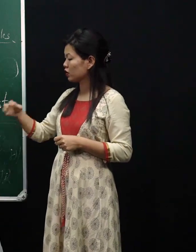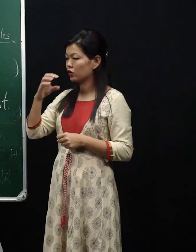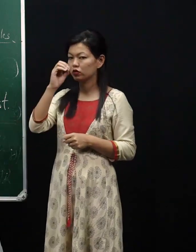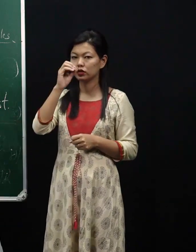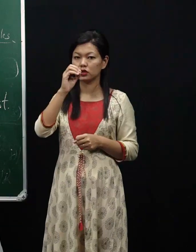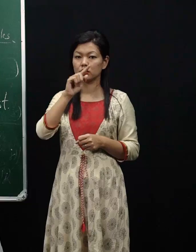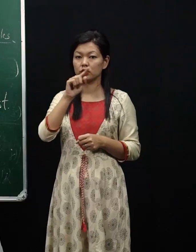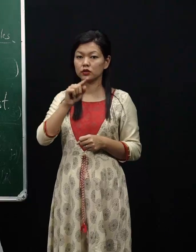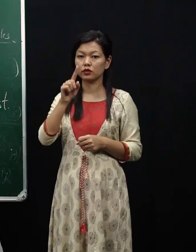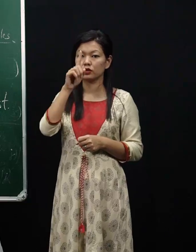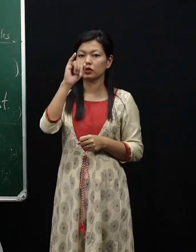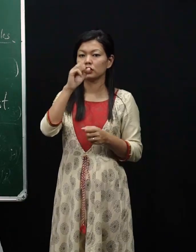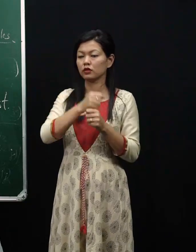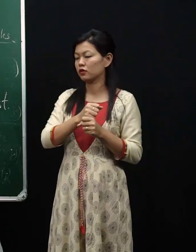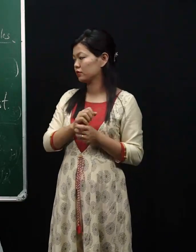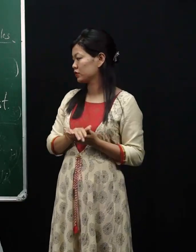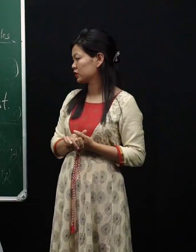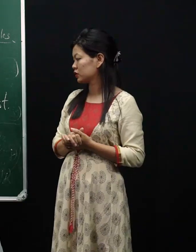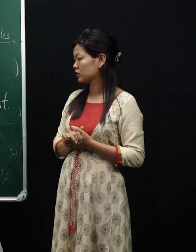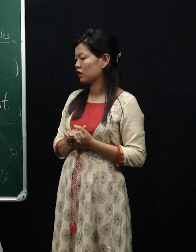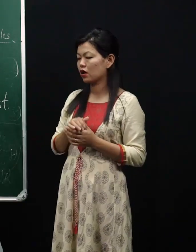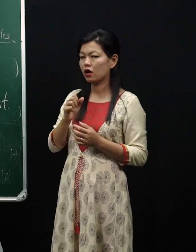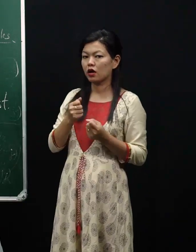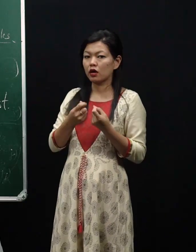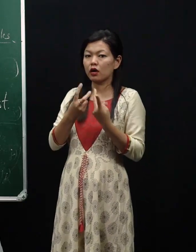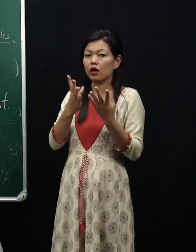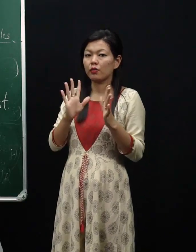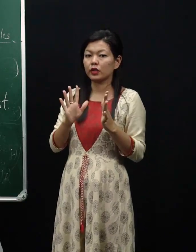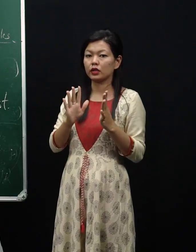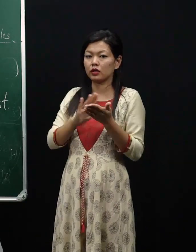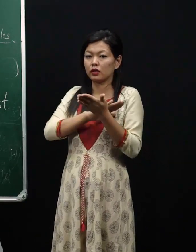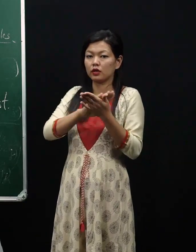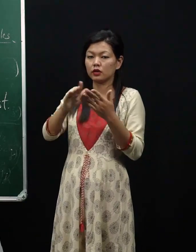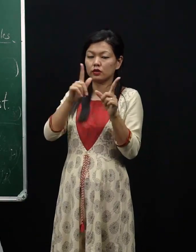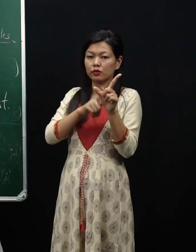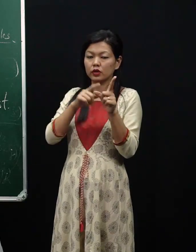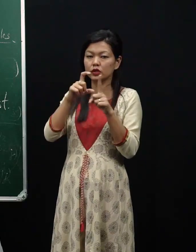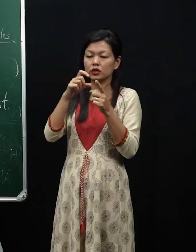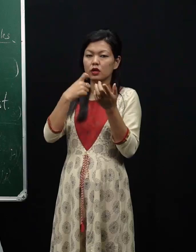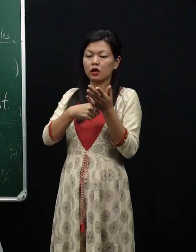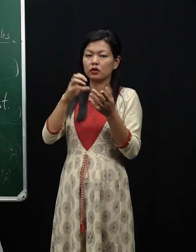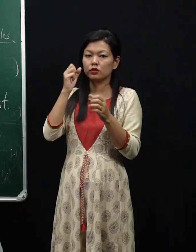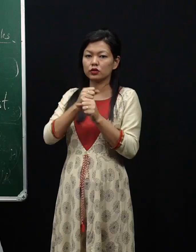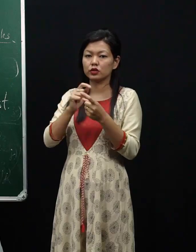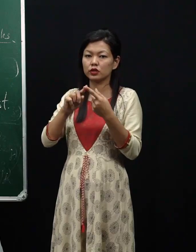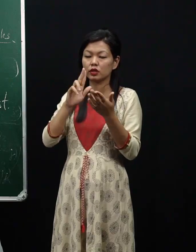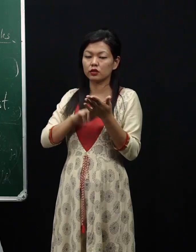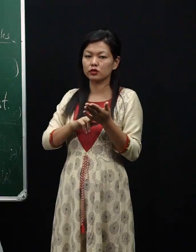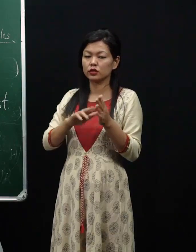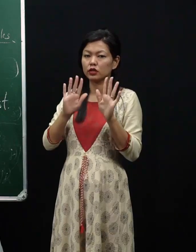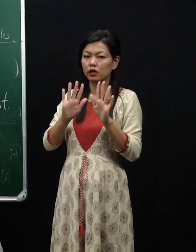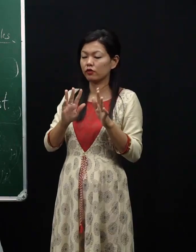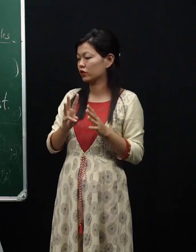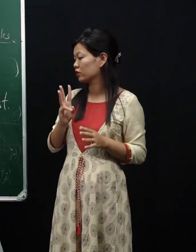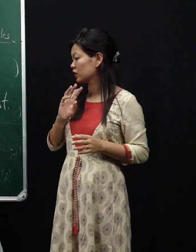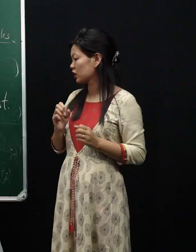in this 1 gram of water? We have 2 hydrogen atoms. That means this would be 2